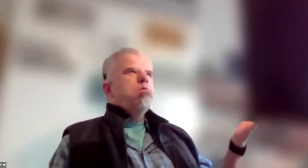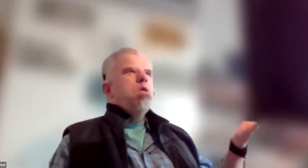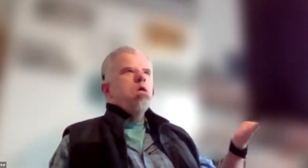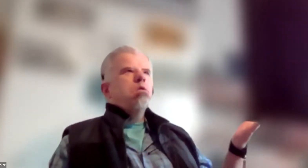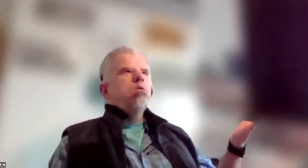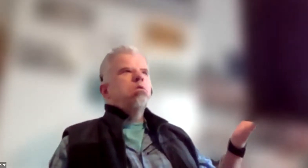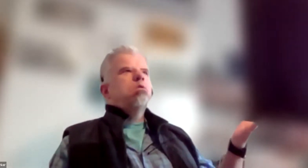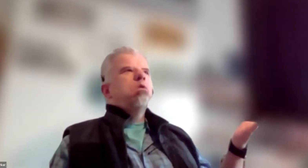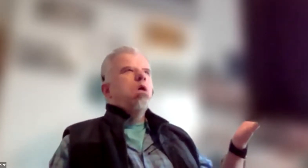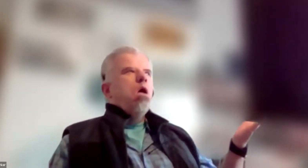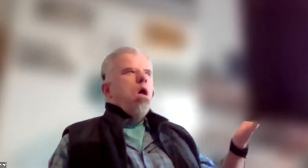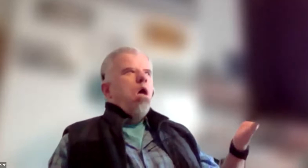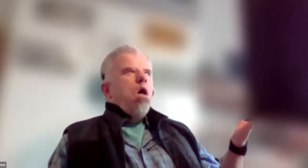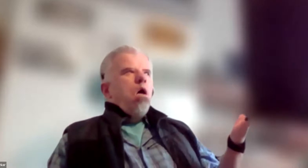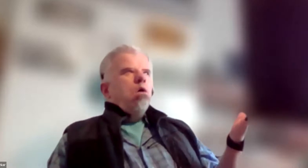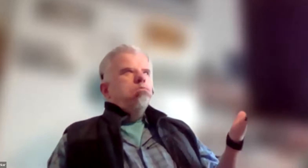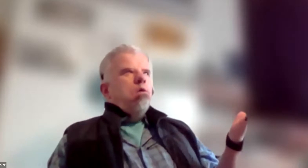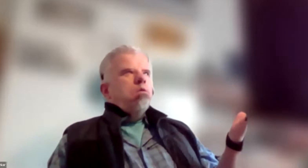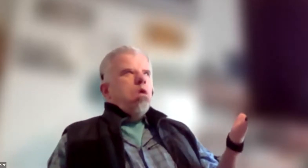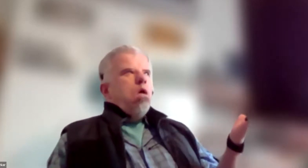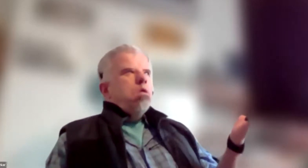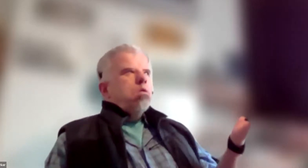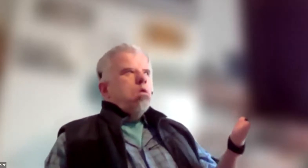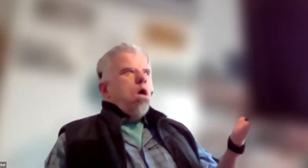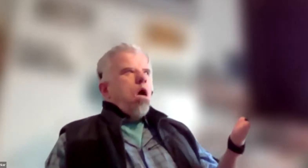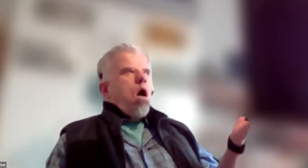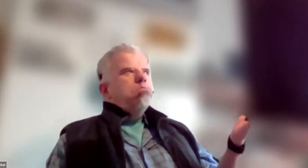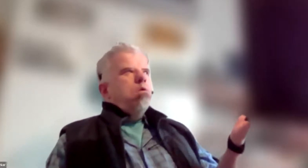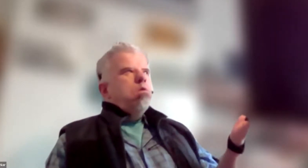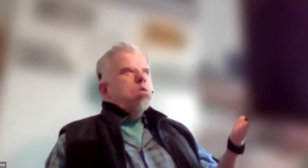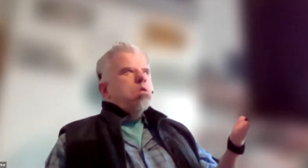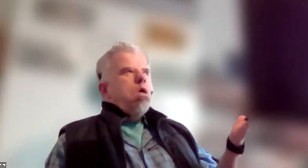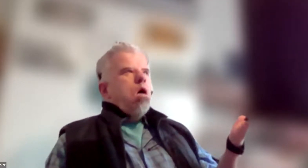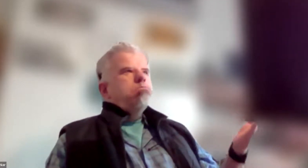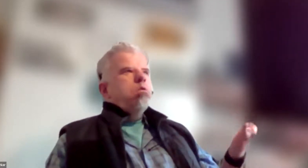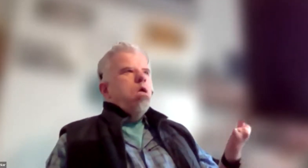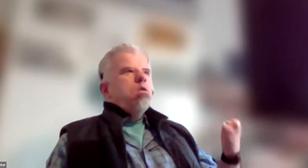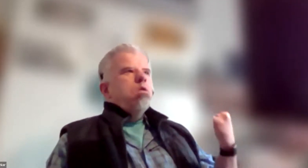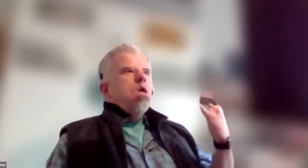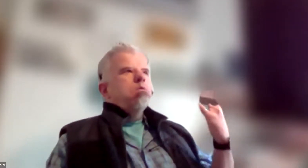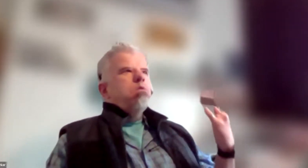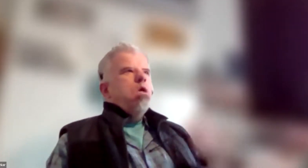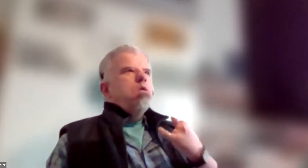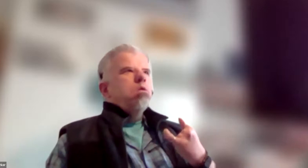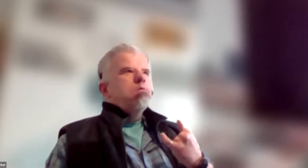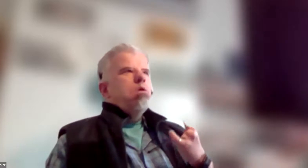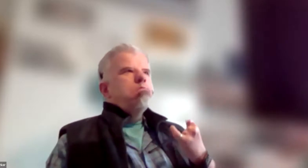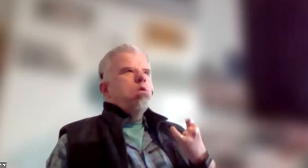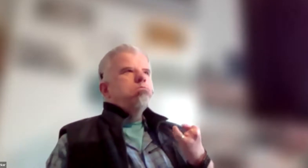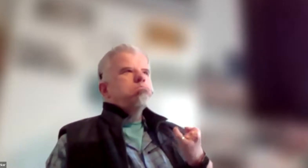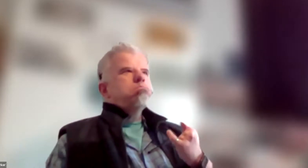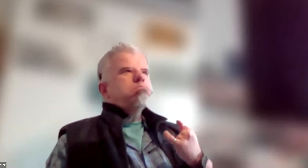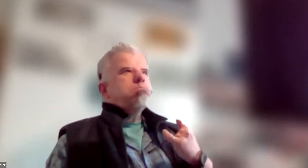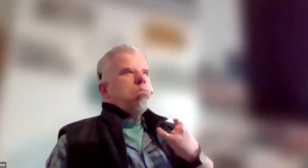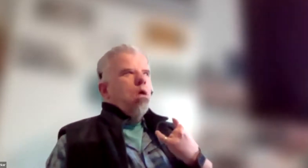to. Maybe he hasn't understood what I said." So I'm always quite open in explaining to